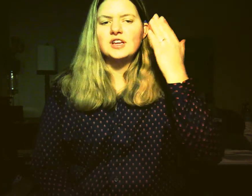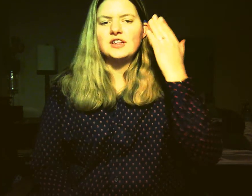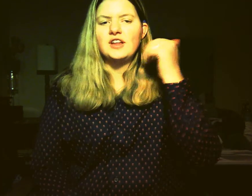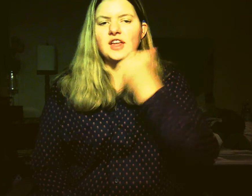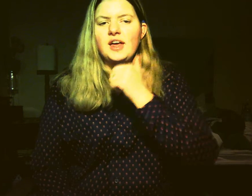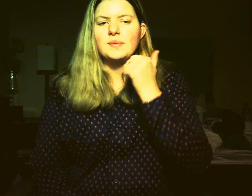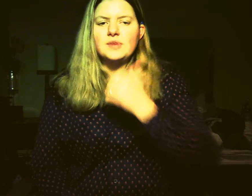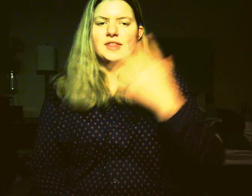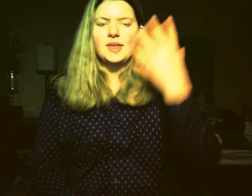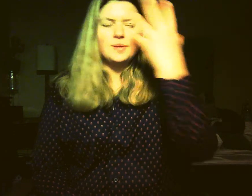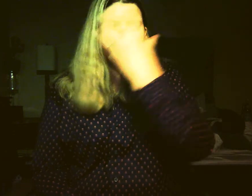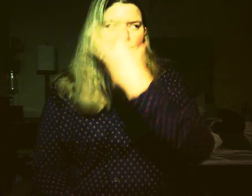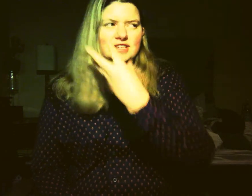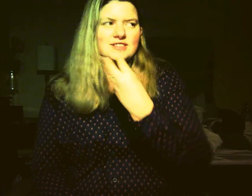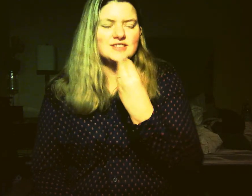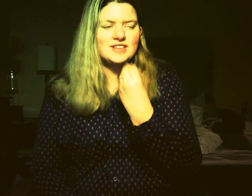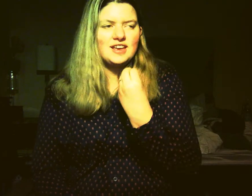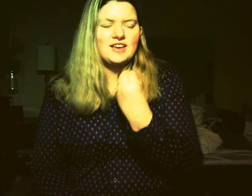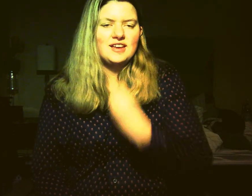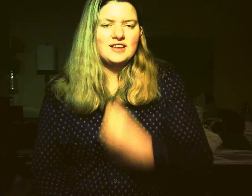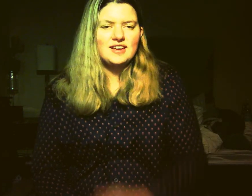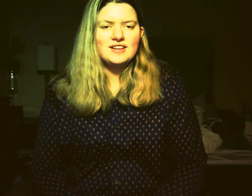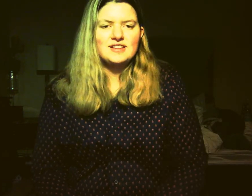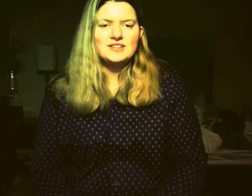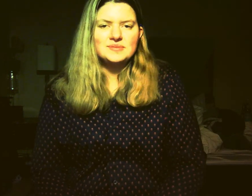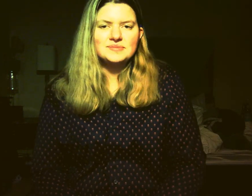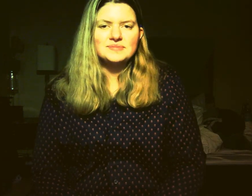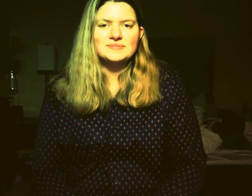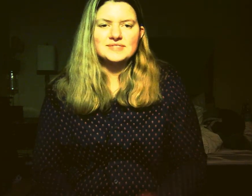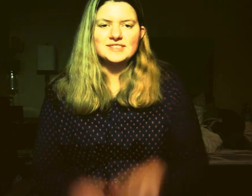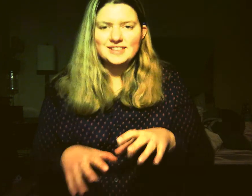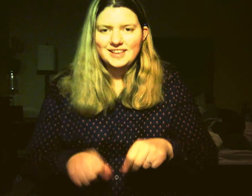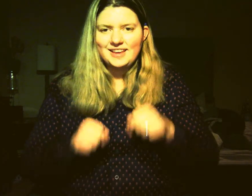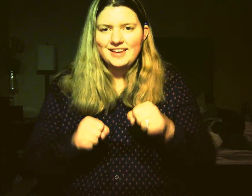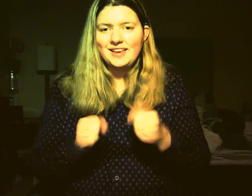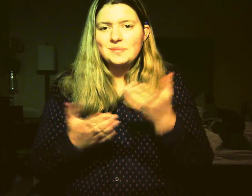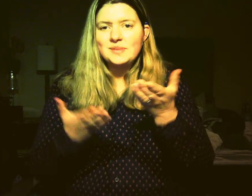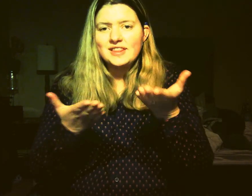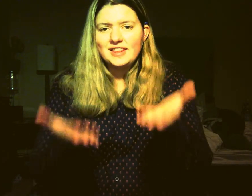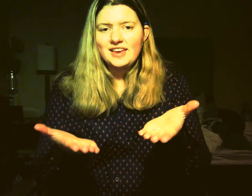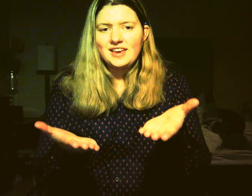girl behind I I'm never pretty still, take me down.